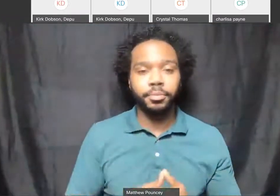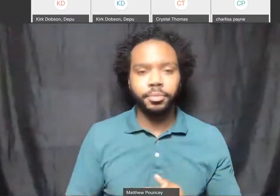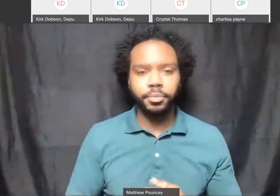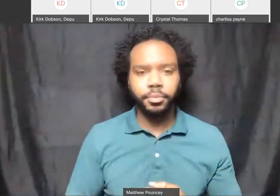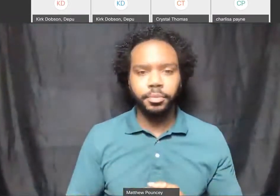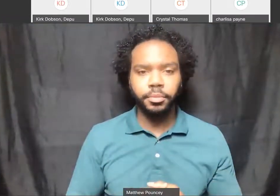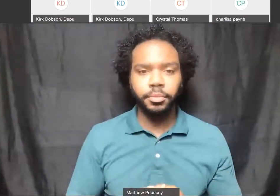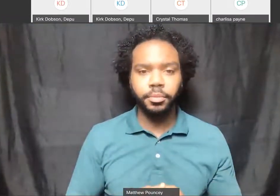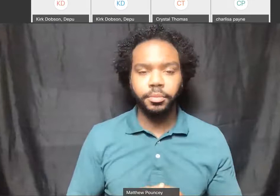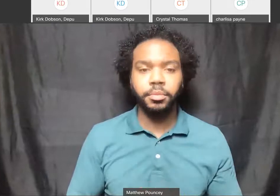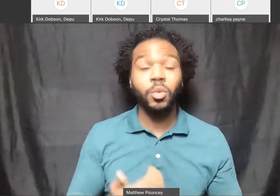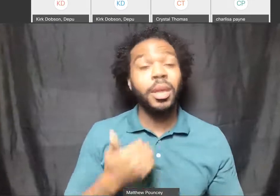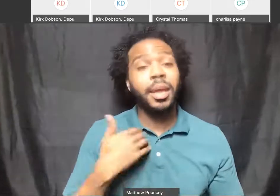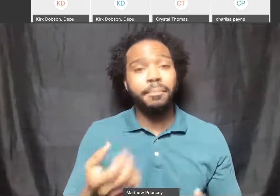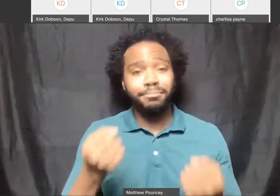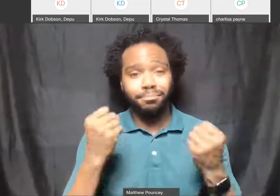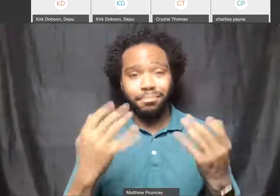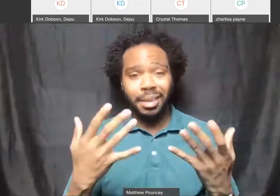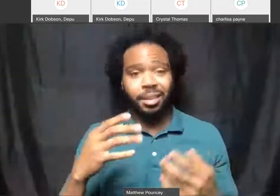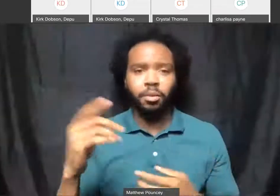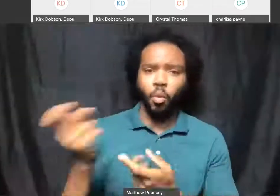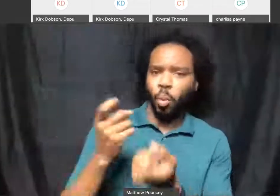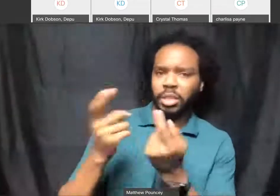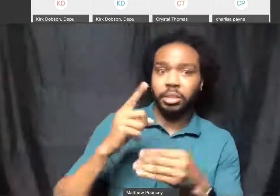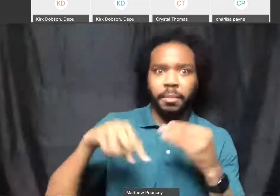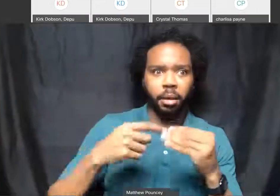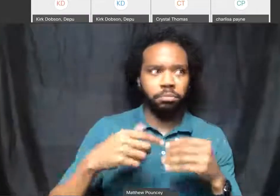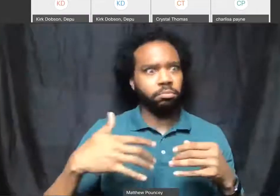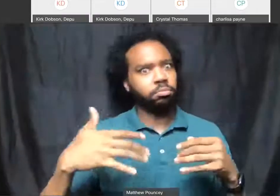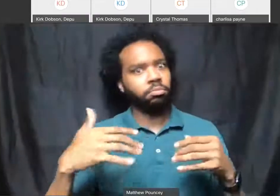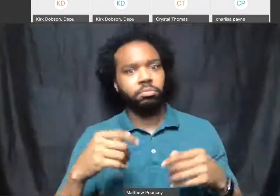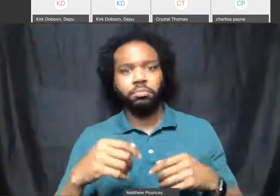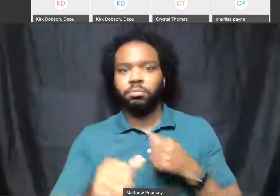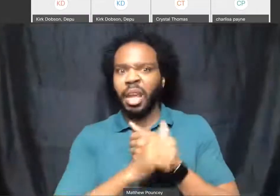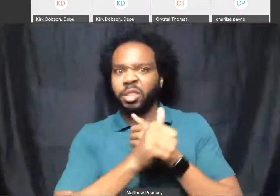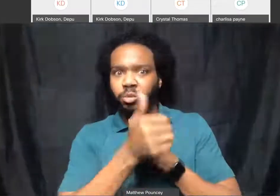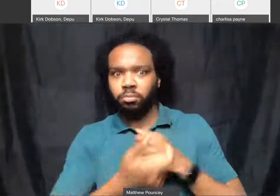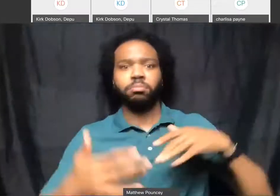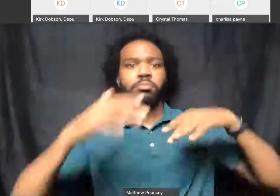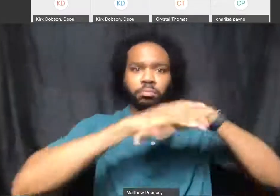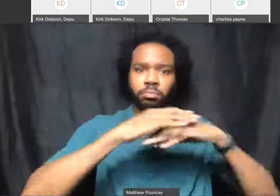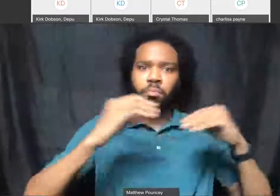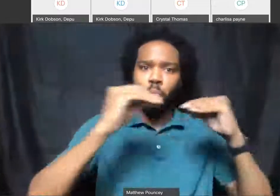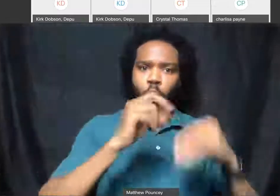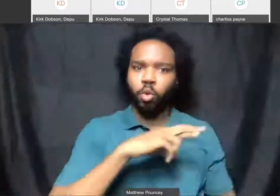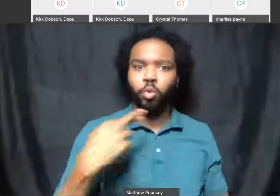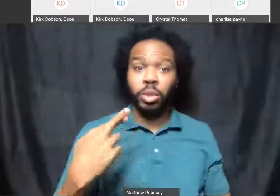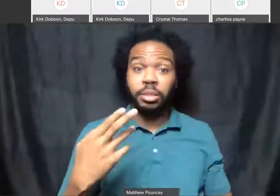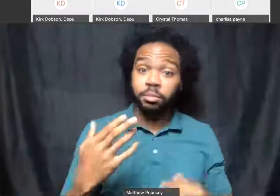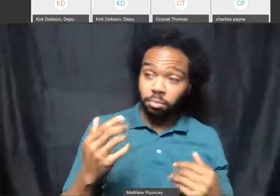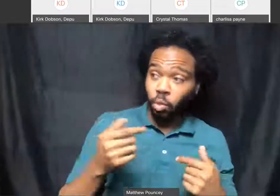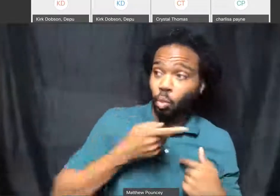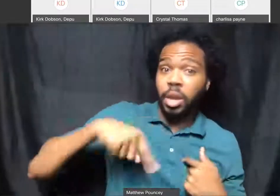were many questions about sort of higher risk. We include information in our guidance